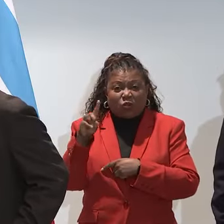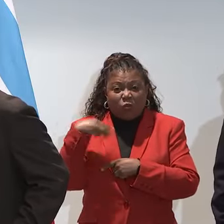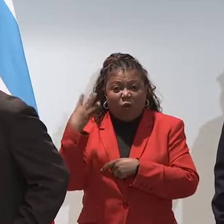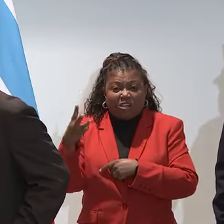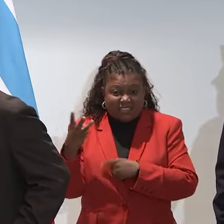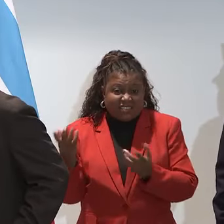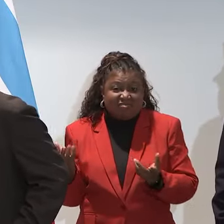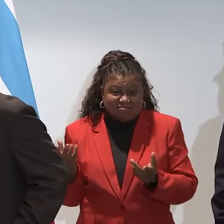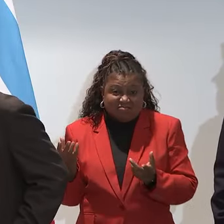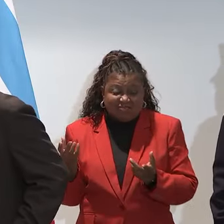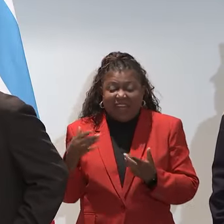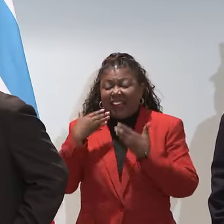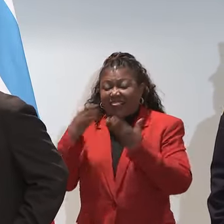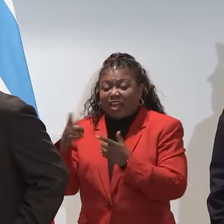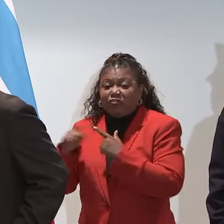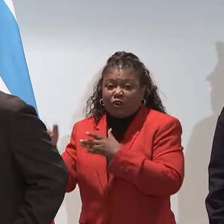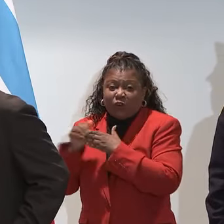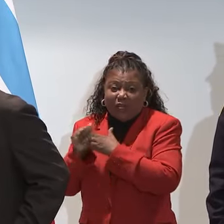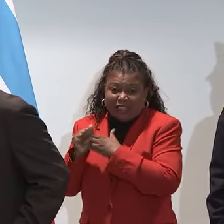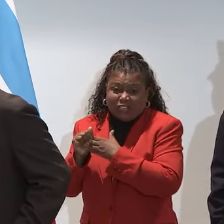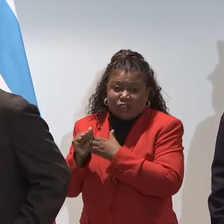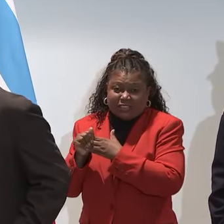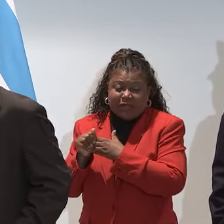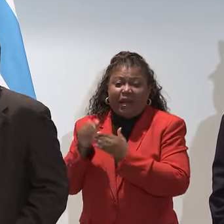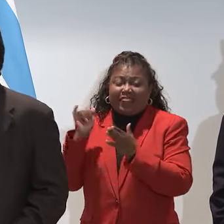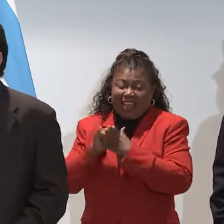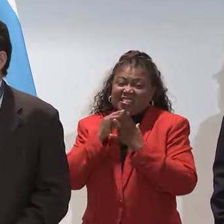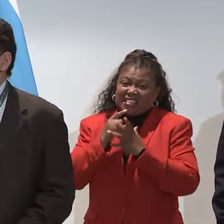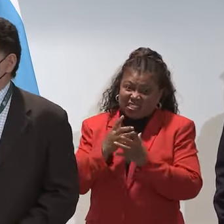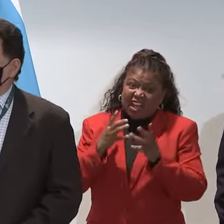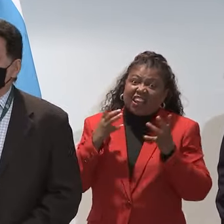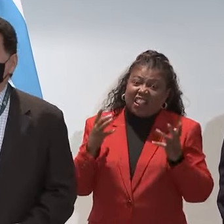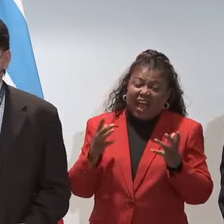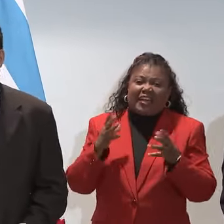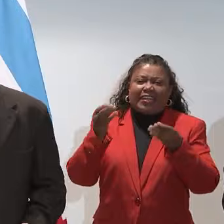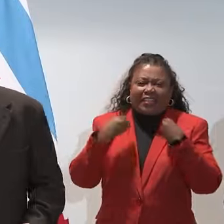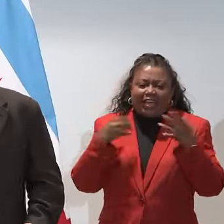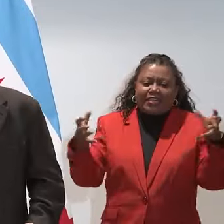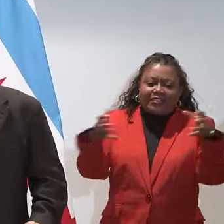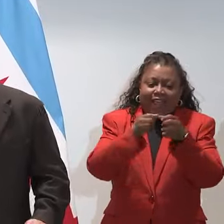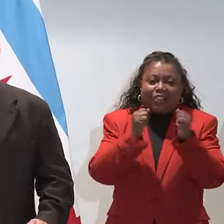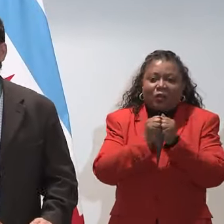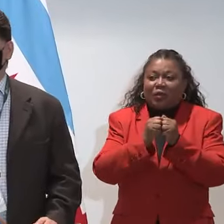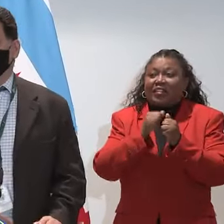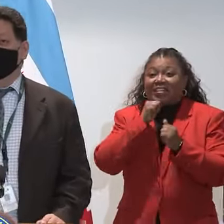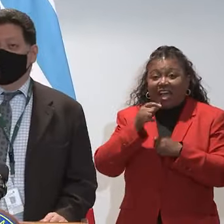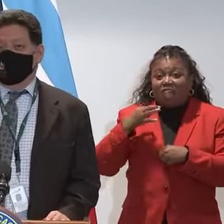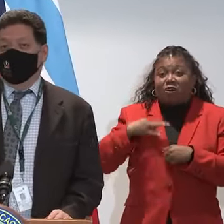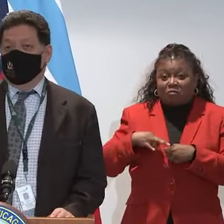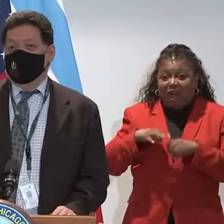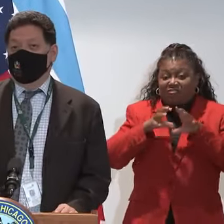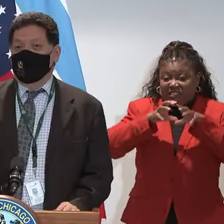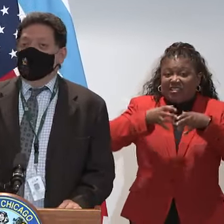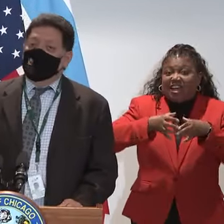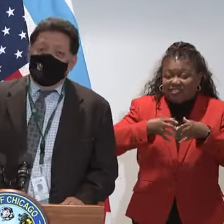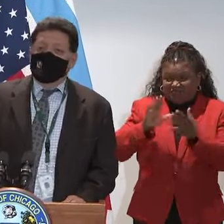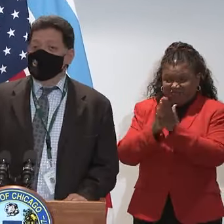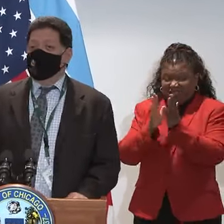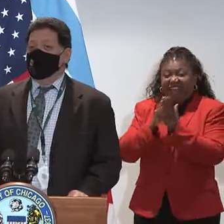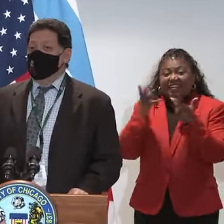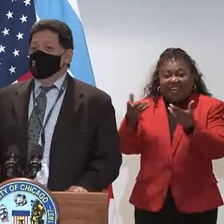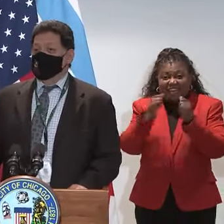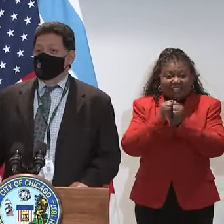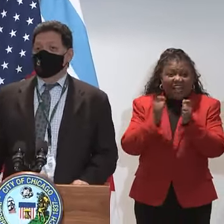Washington. Thank you for your leadership. That says a lot. Getting together with the not-for-profit sector,